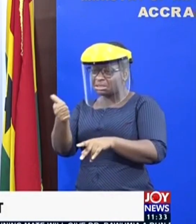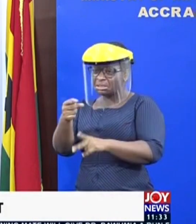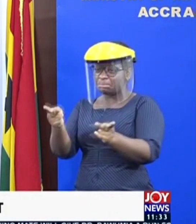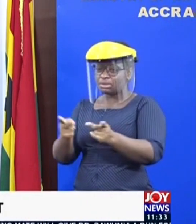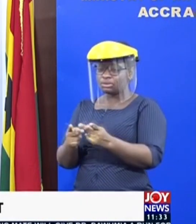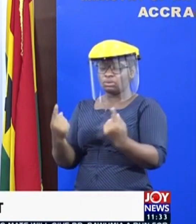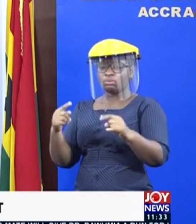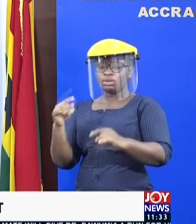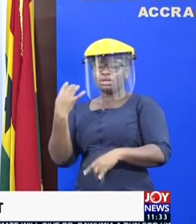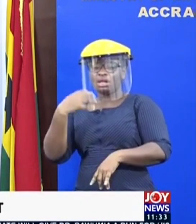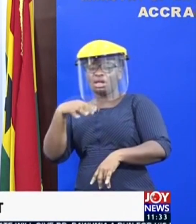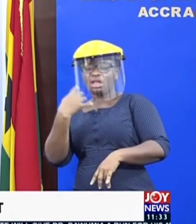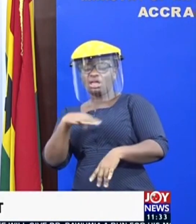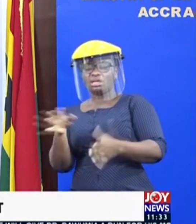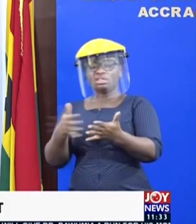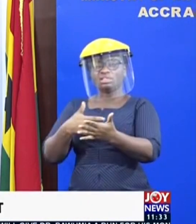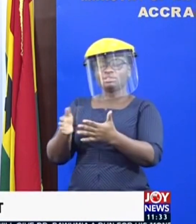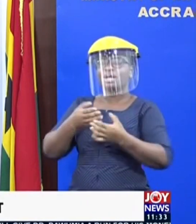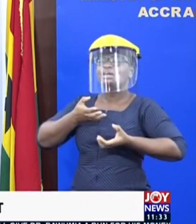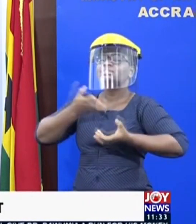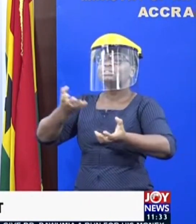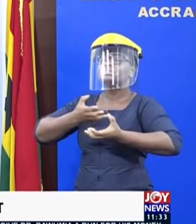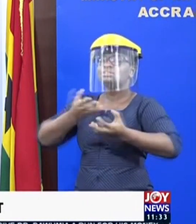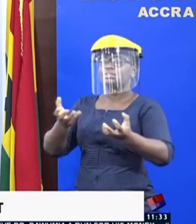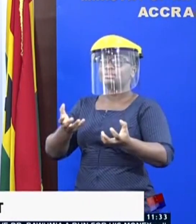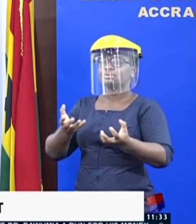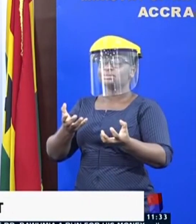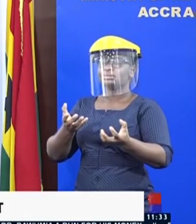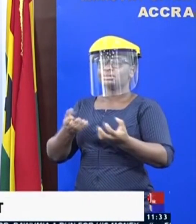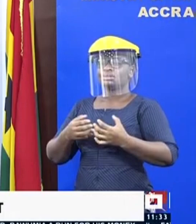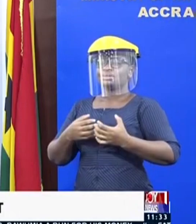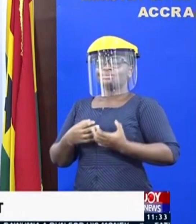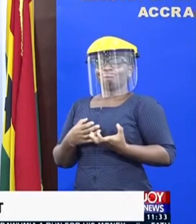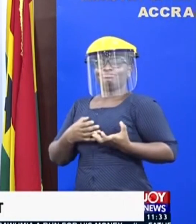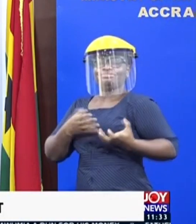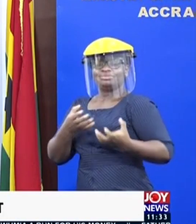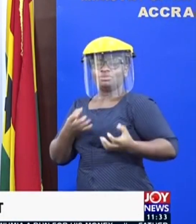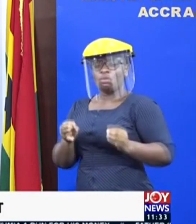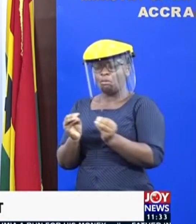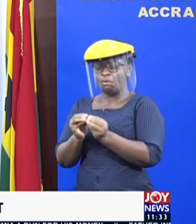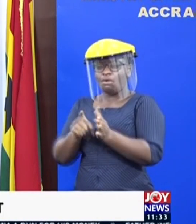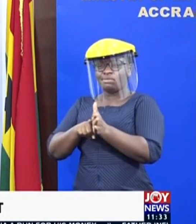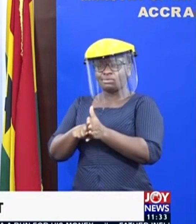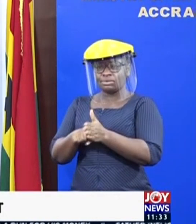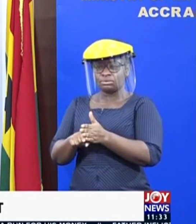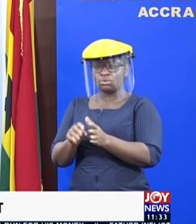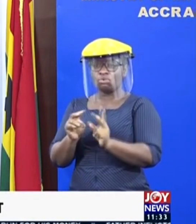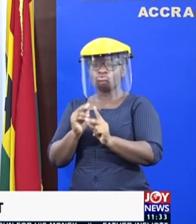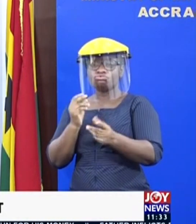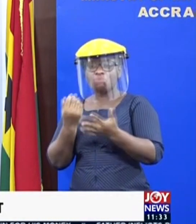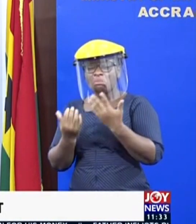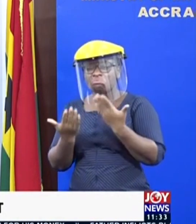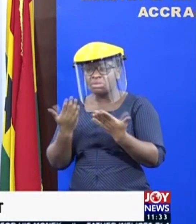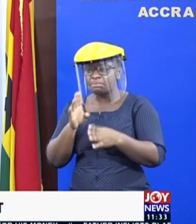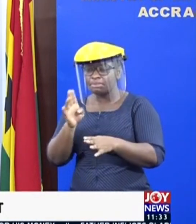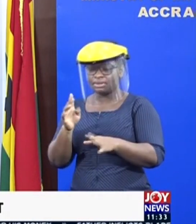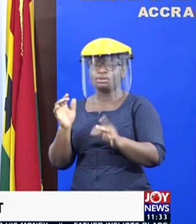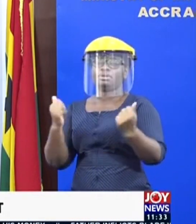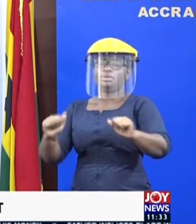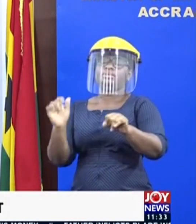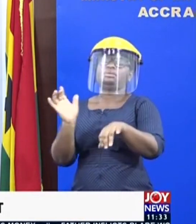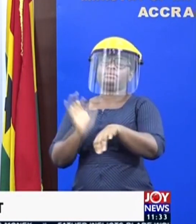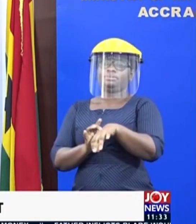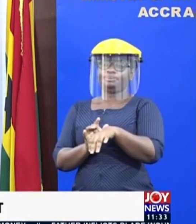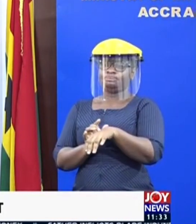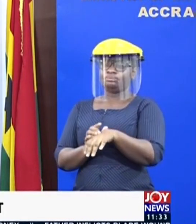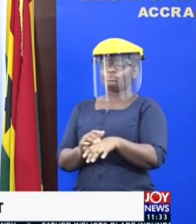you are talking, when you are singing, when you are shouting, you are expressing more viruses, and so the risk of contamination is good.